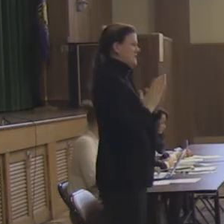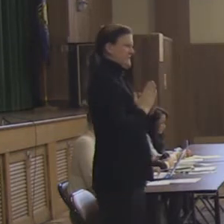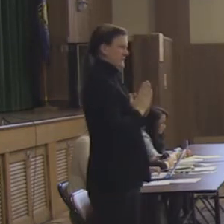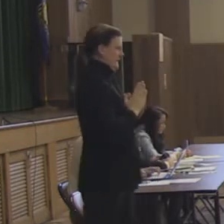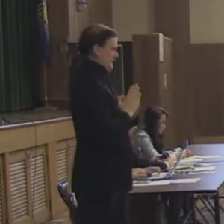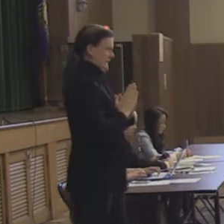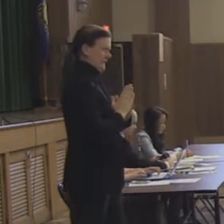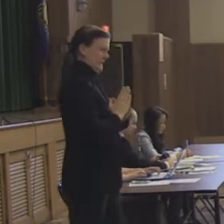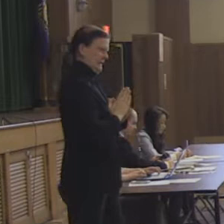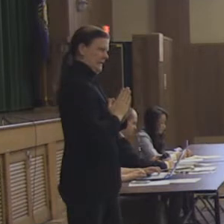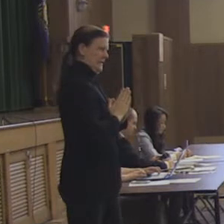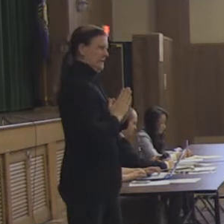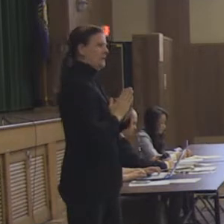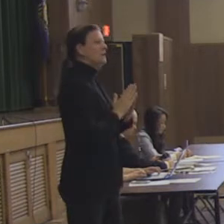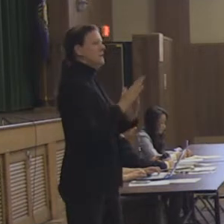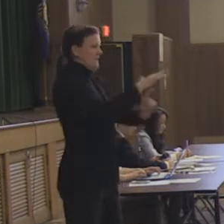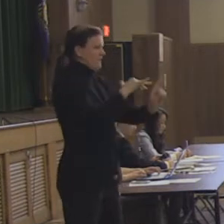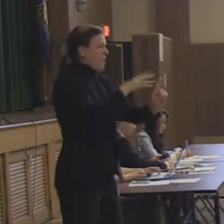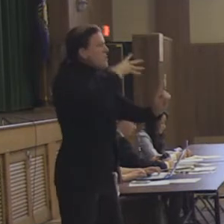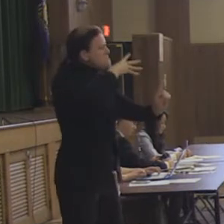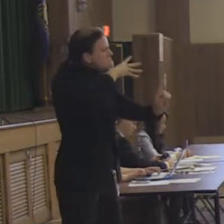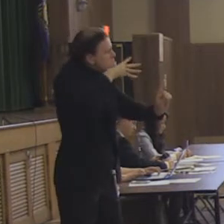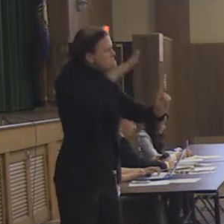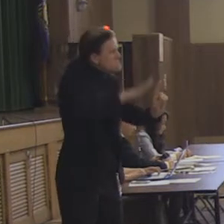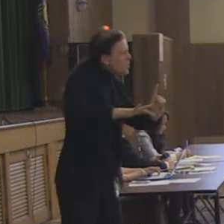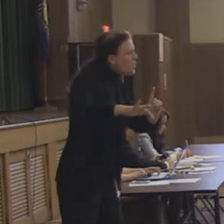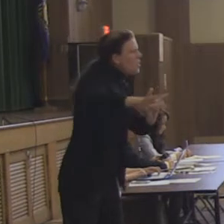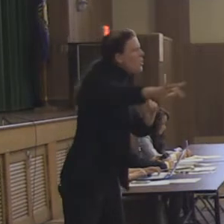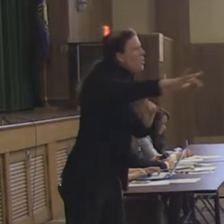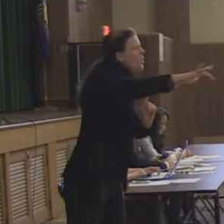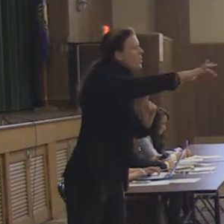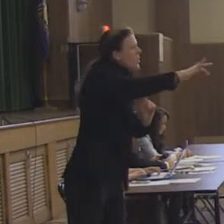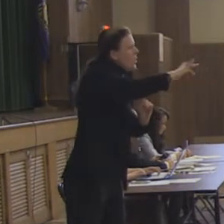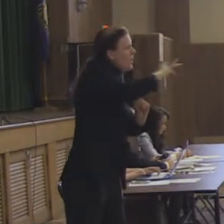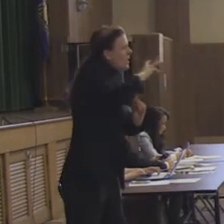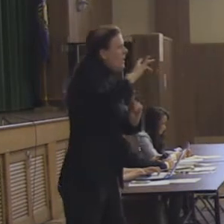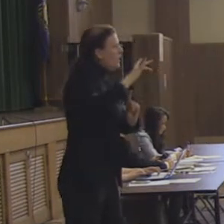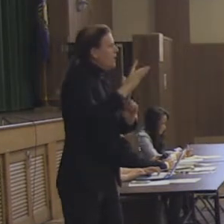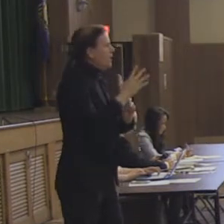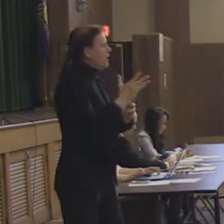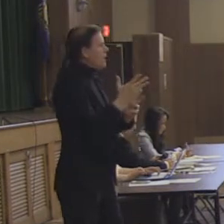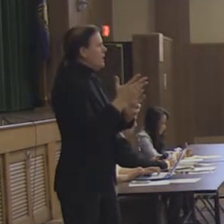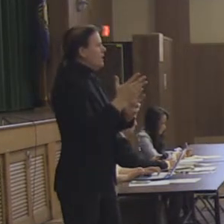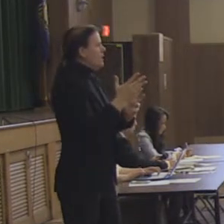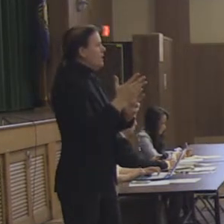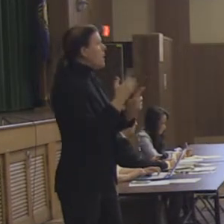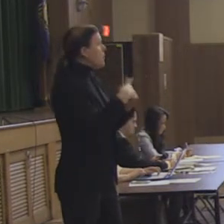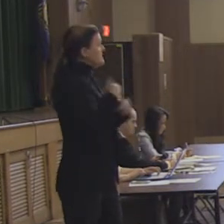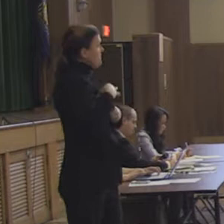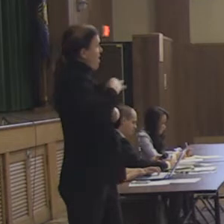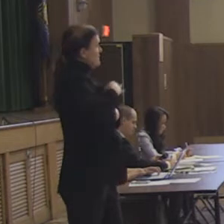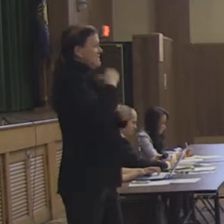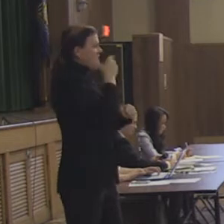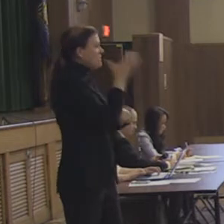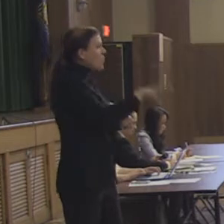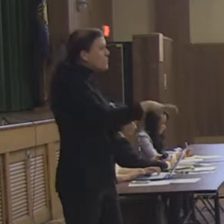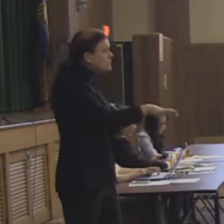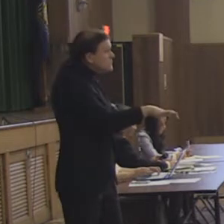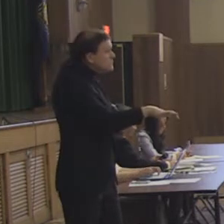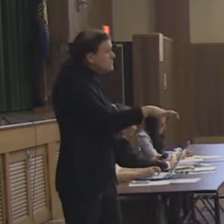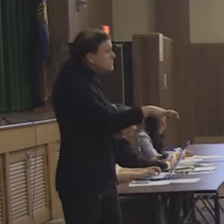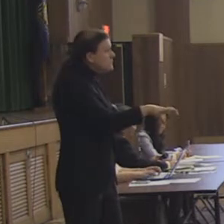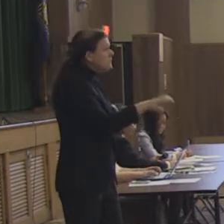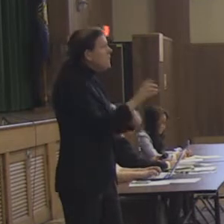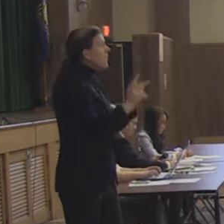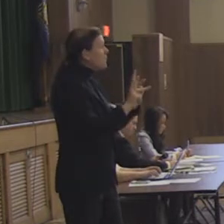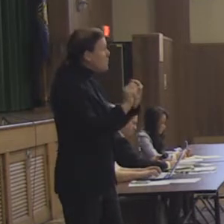The environment is rural, and so people have the opportunity, it's voluntary. People have the